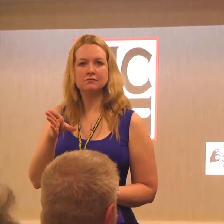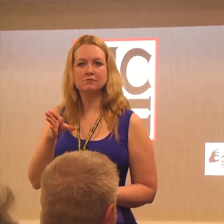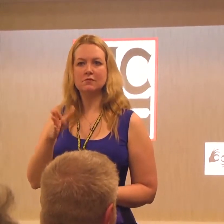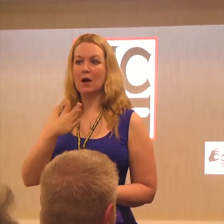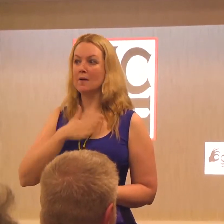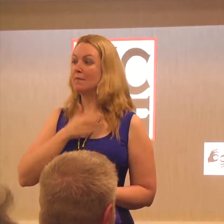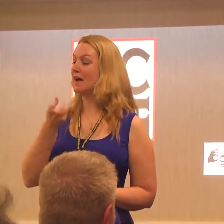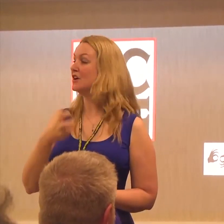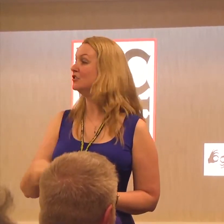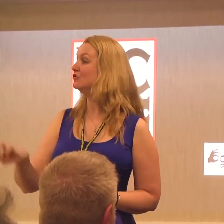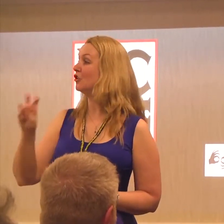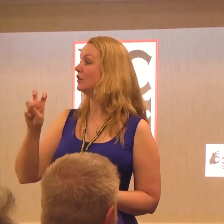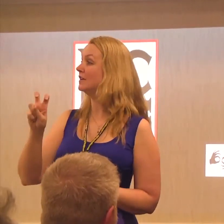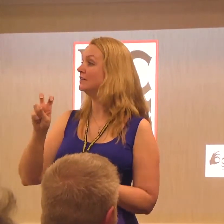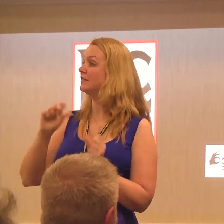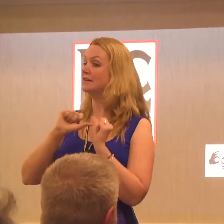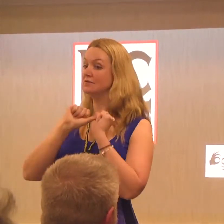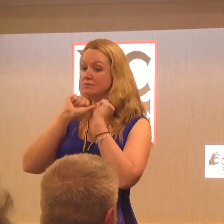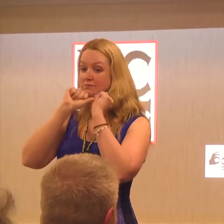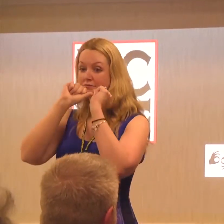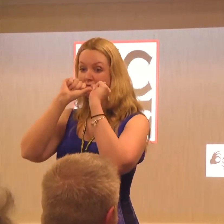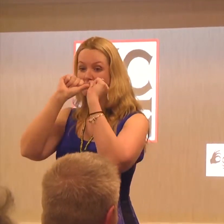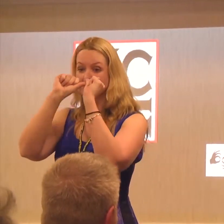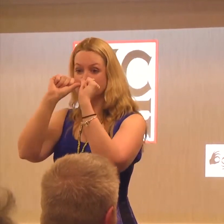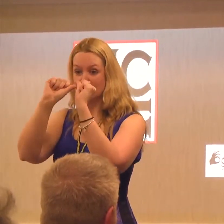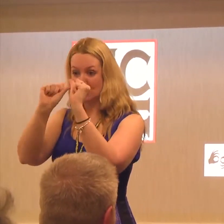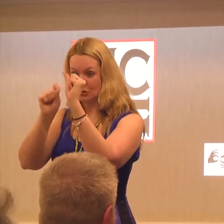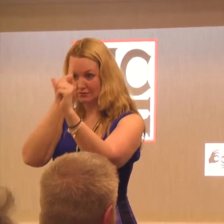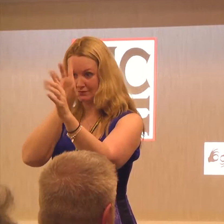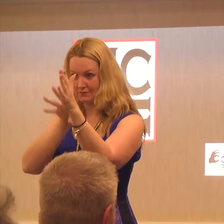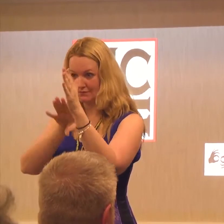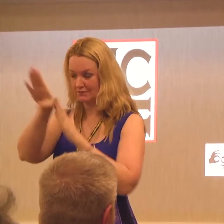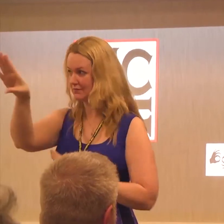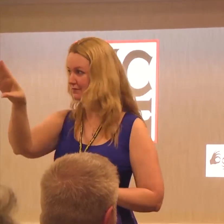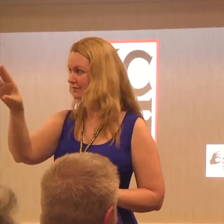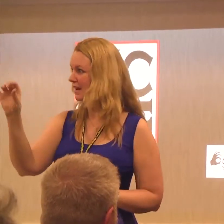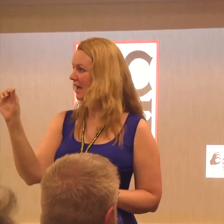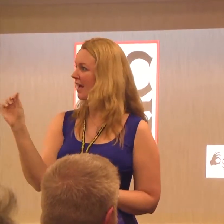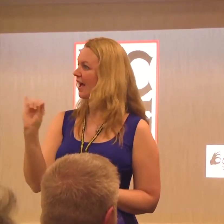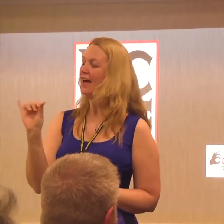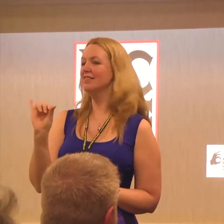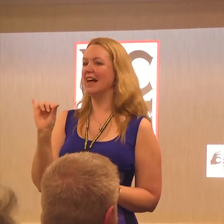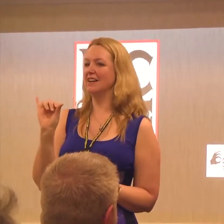My journey went and continues to go. Like